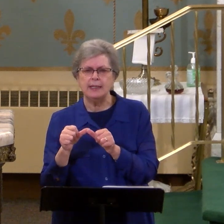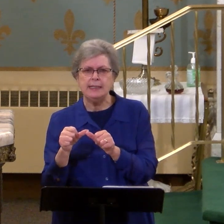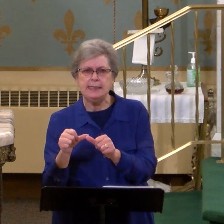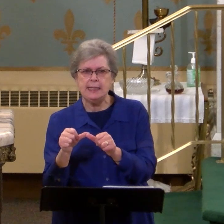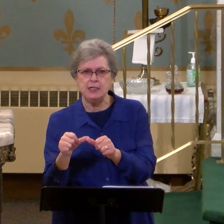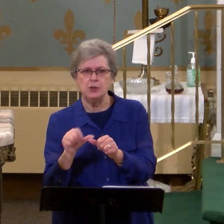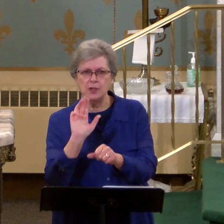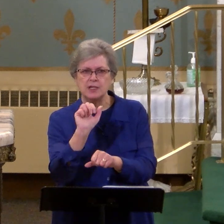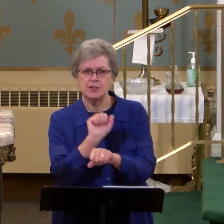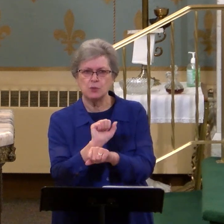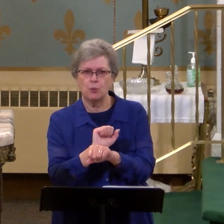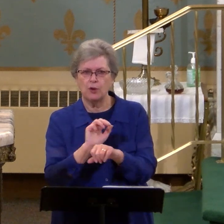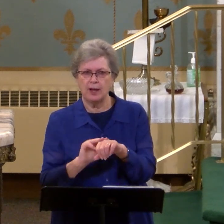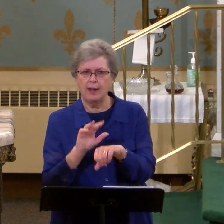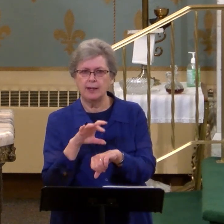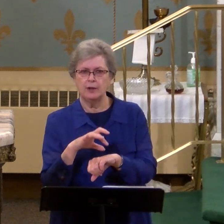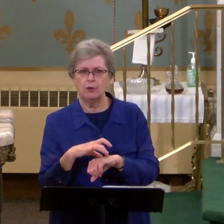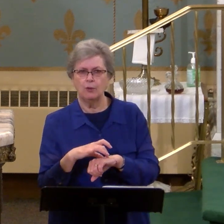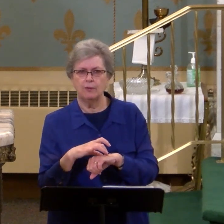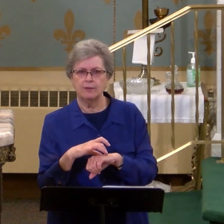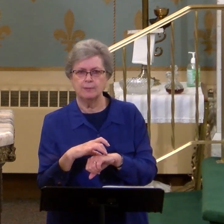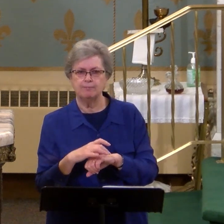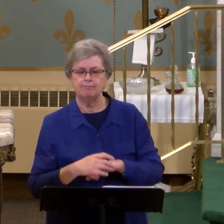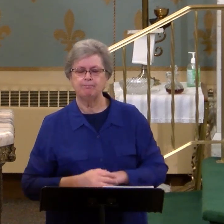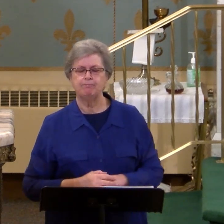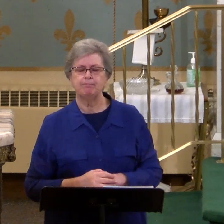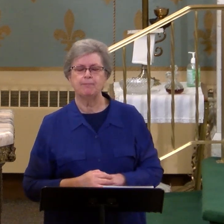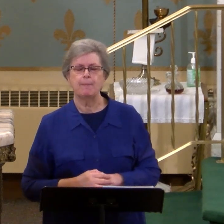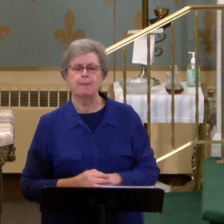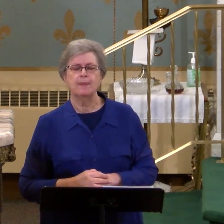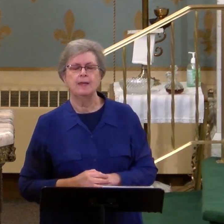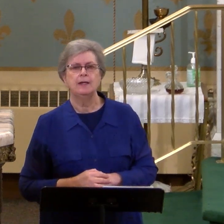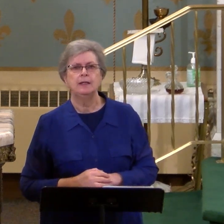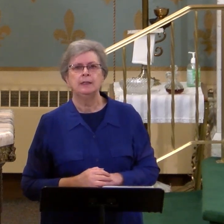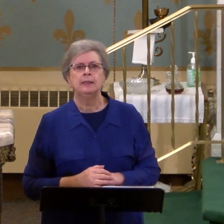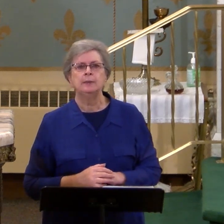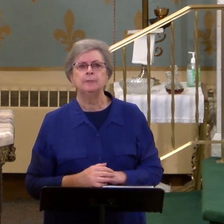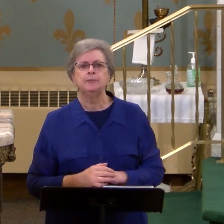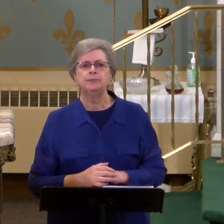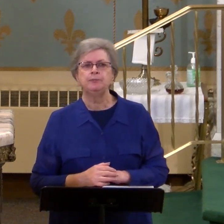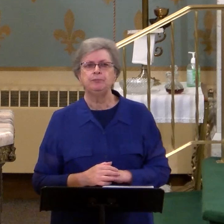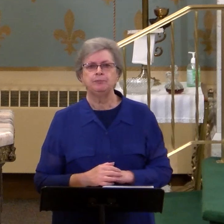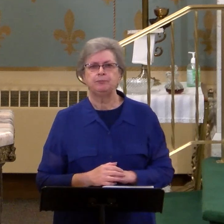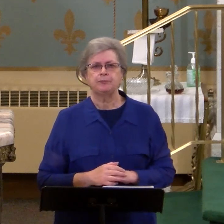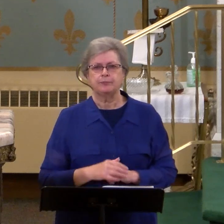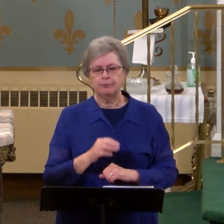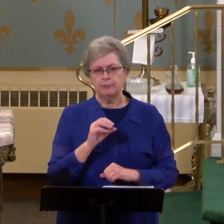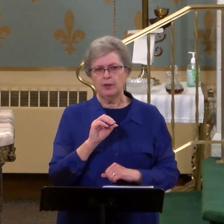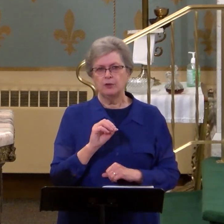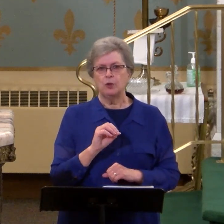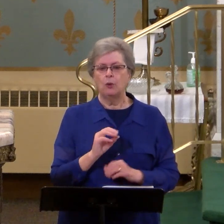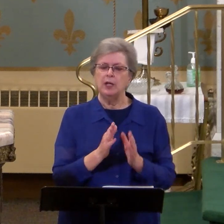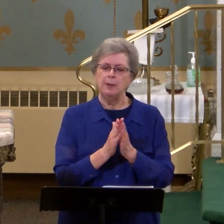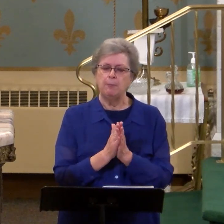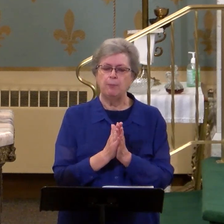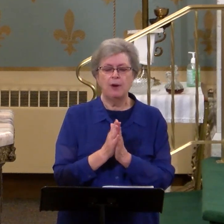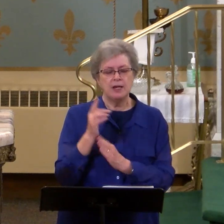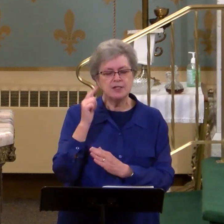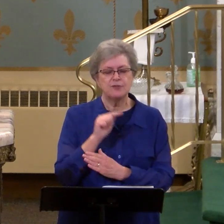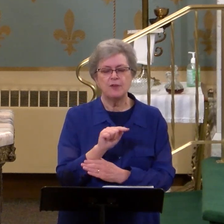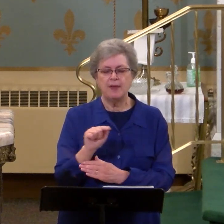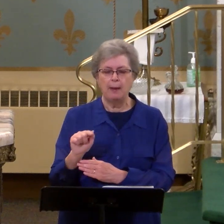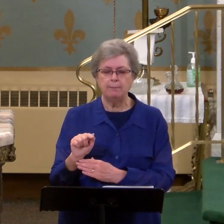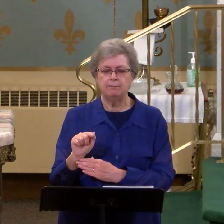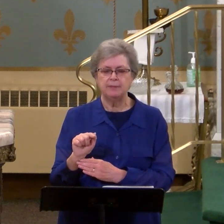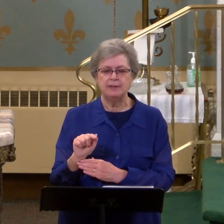mission on earth after Christ has returned to heaven. And so he prays for them that they